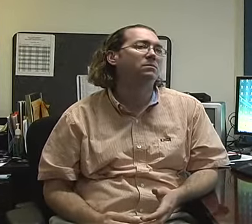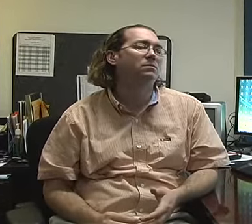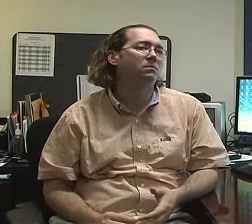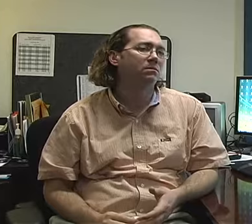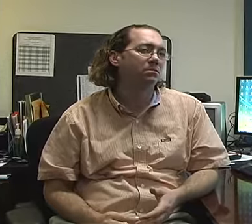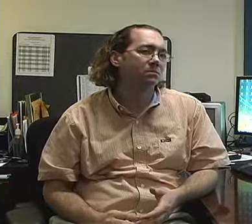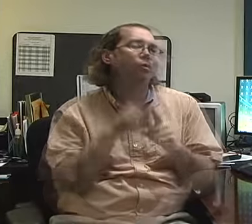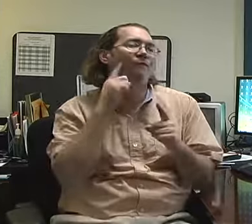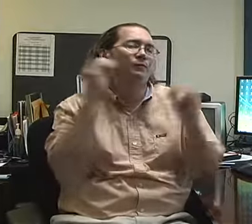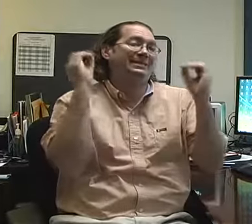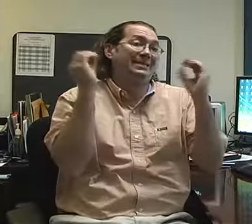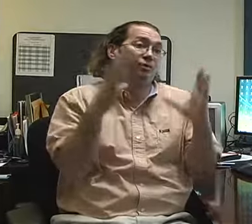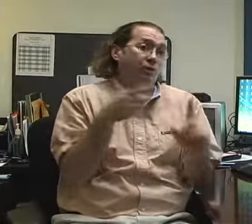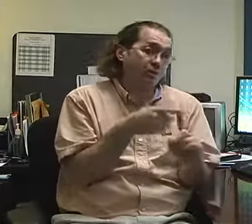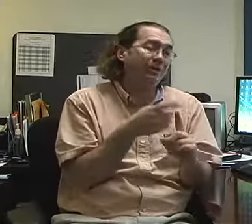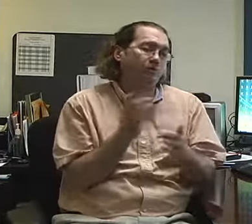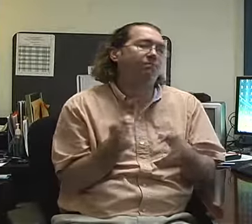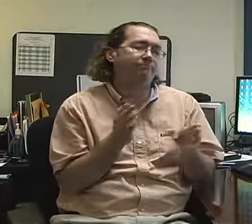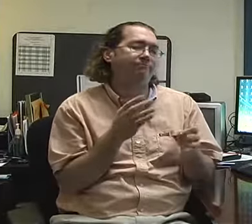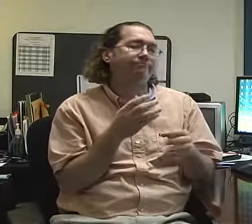classroom. As well as for teachers and